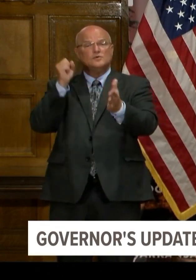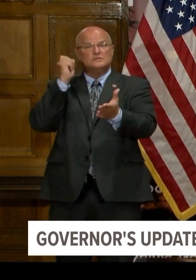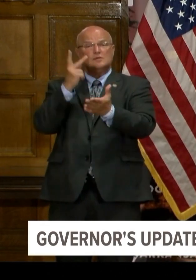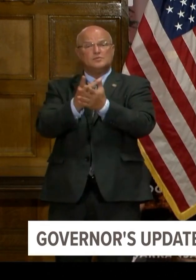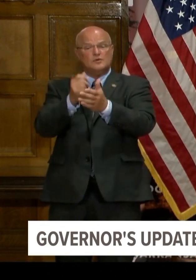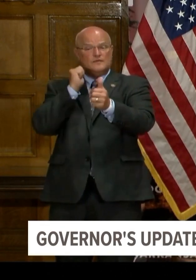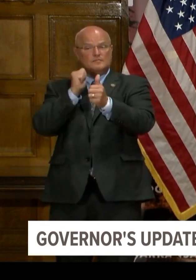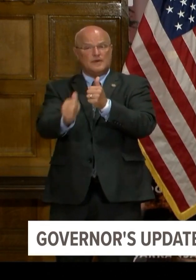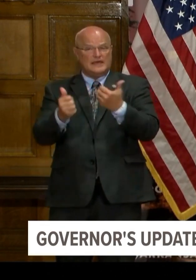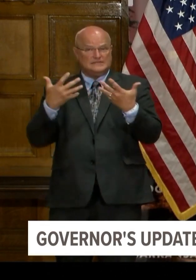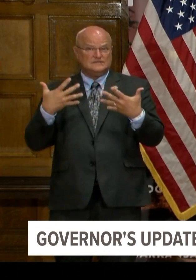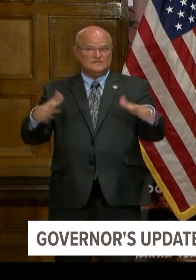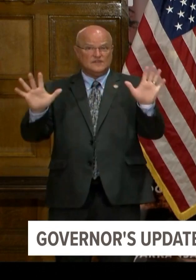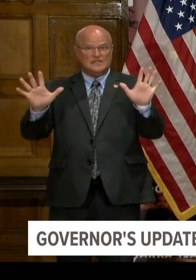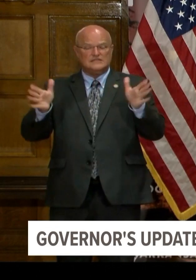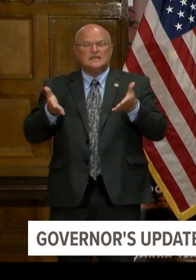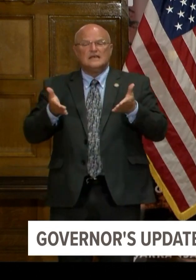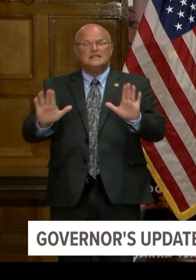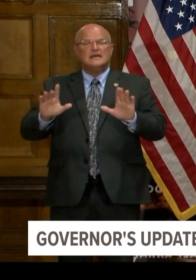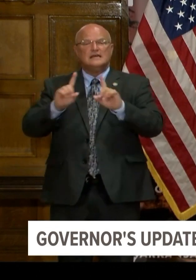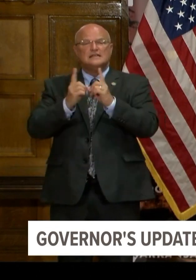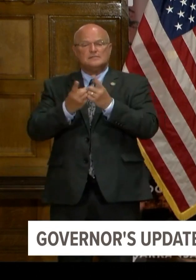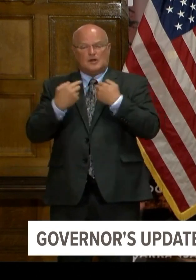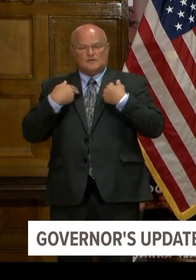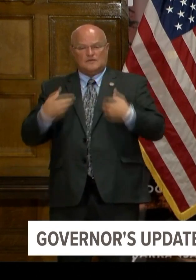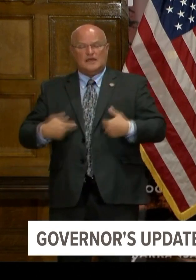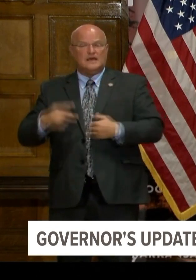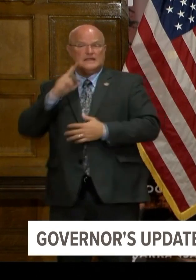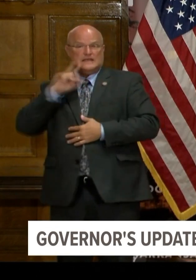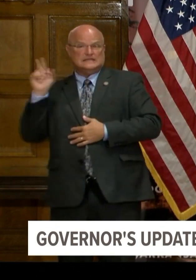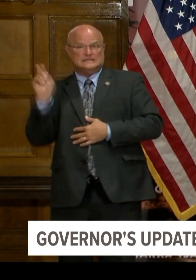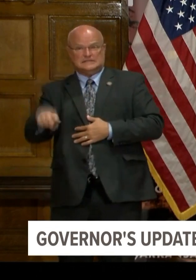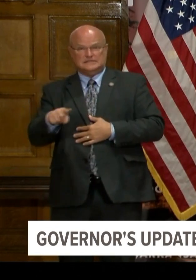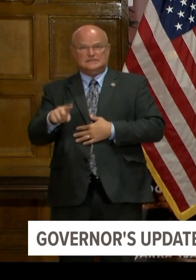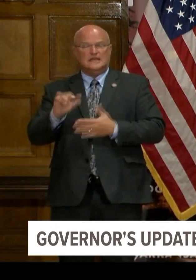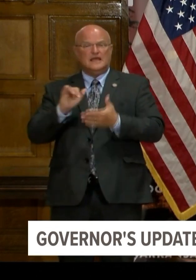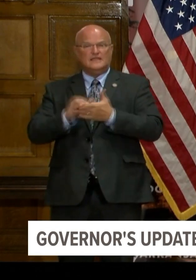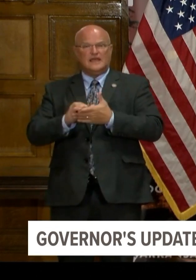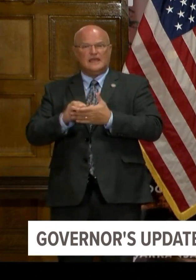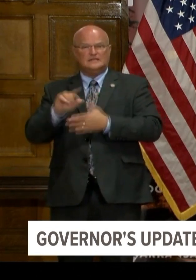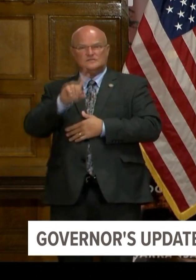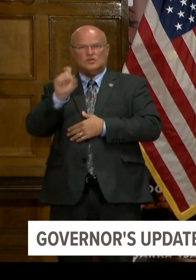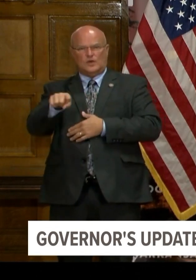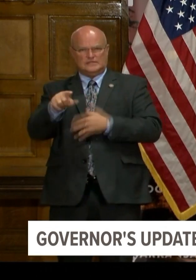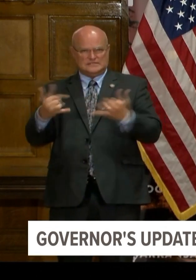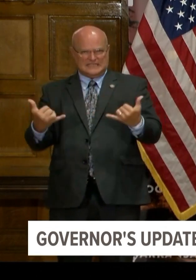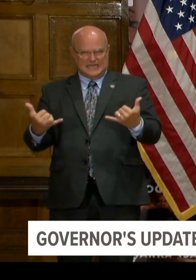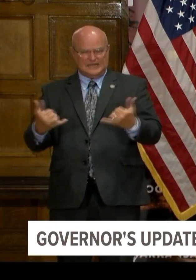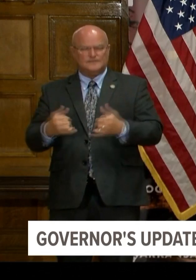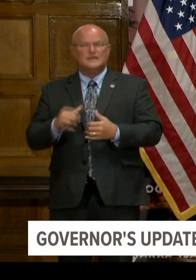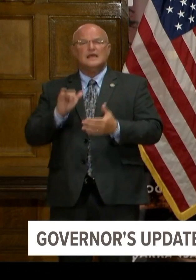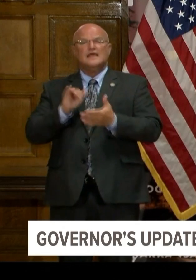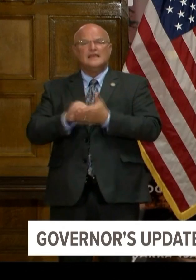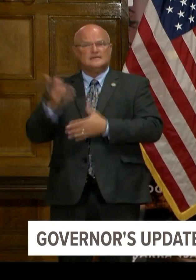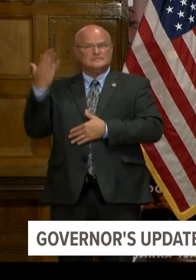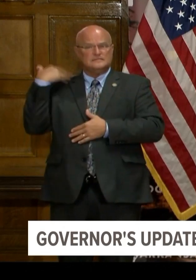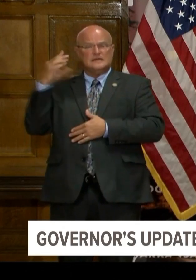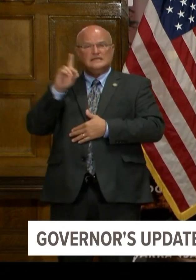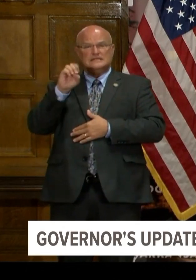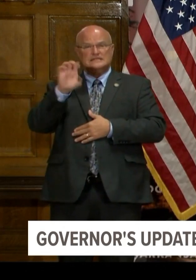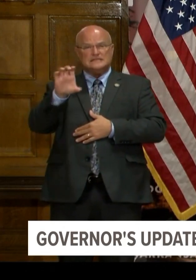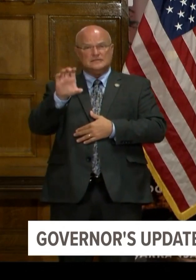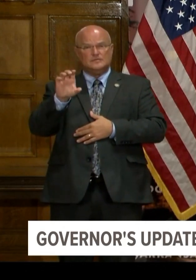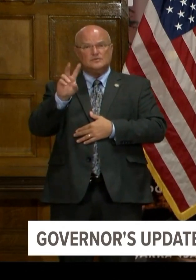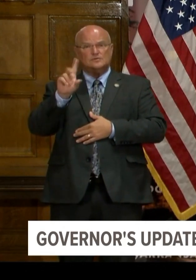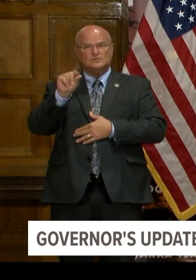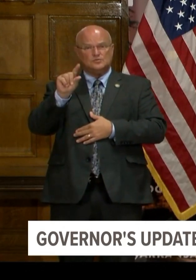approved, which allows the Department of Health to issue the directives that are in question today. And so that was in December of